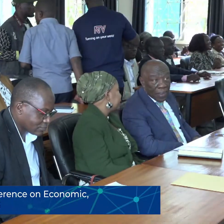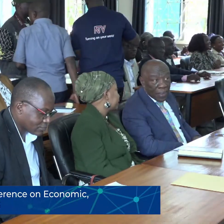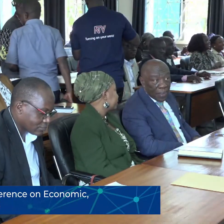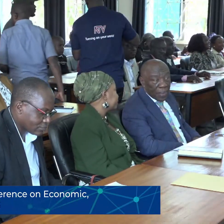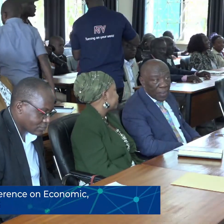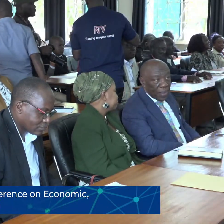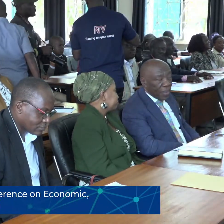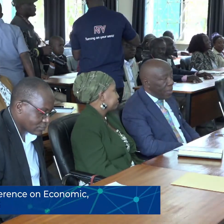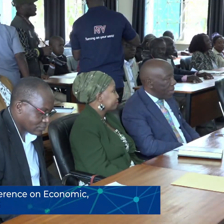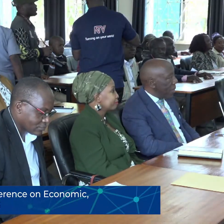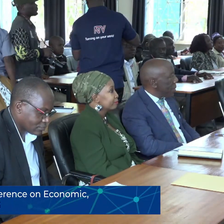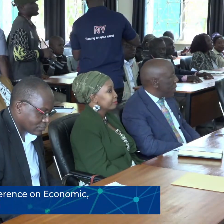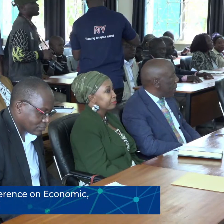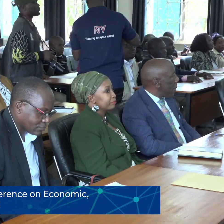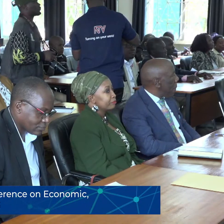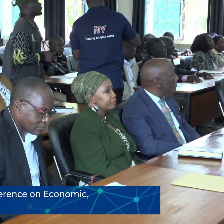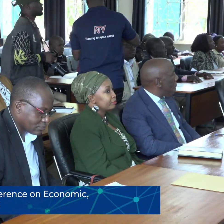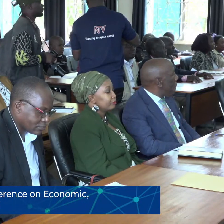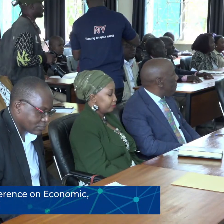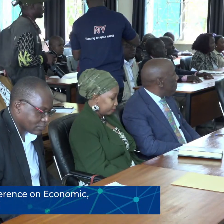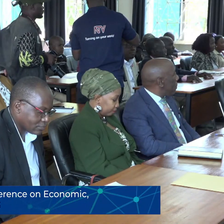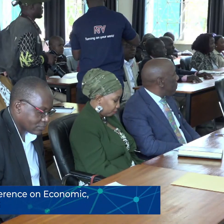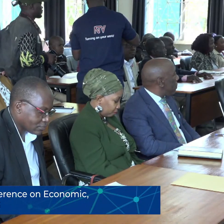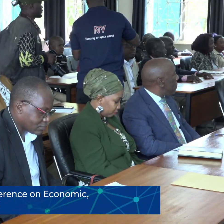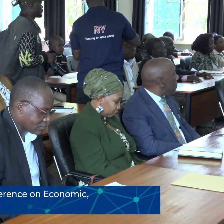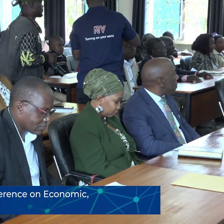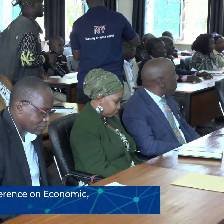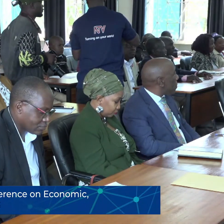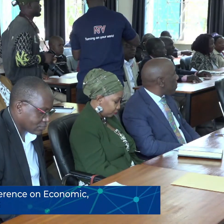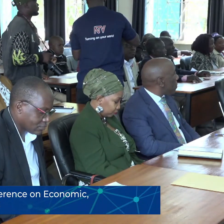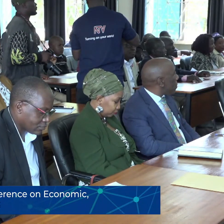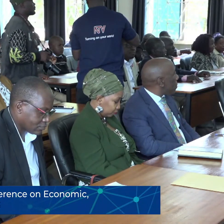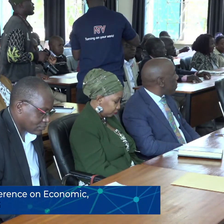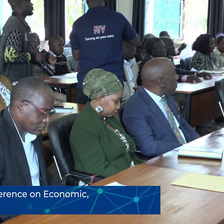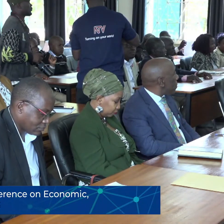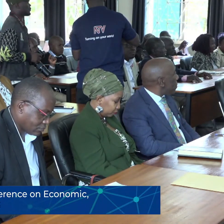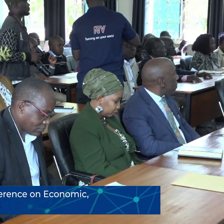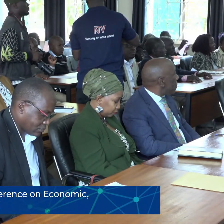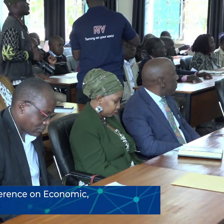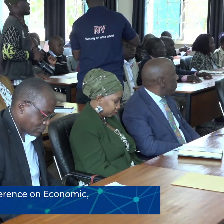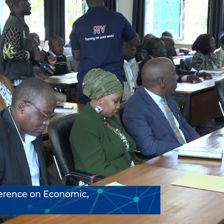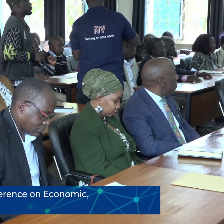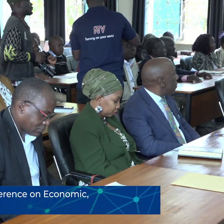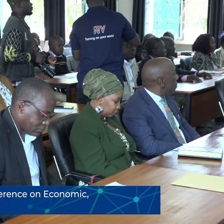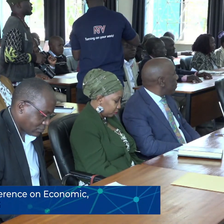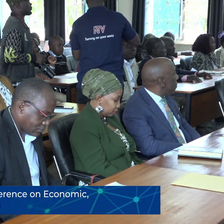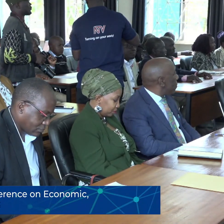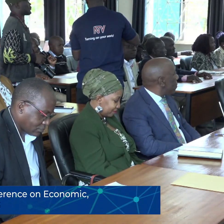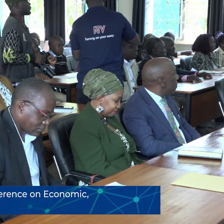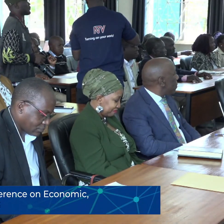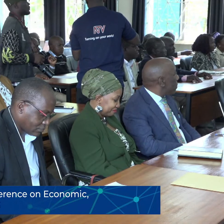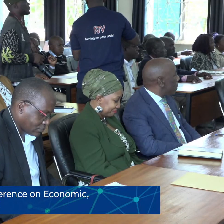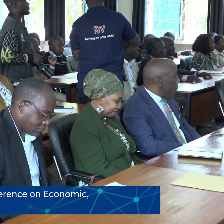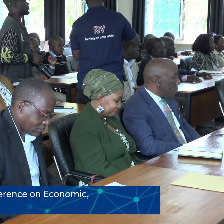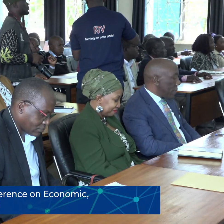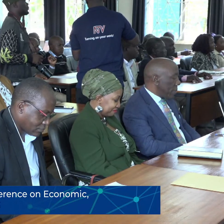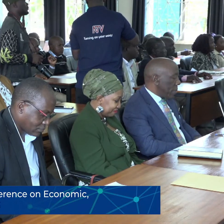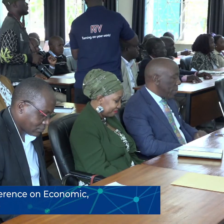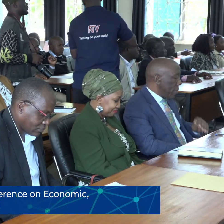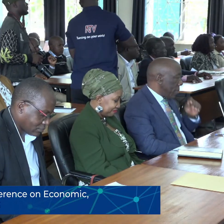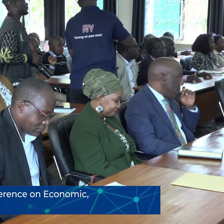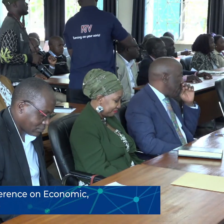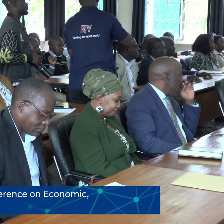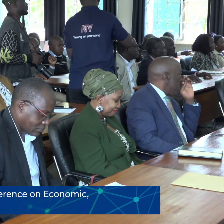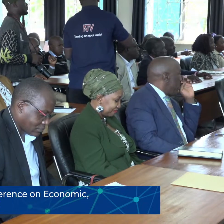But truth be told, as participants, we've been on a receiving end, okay? And probably it is high time we also gave back to the organizers. So the organizers